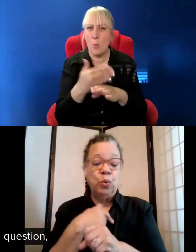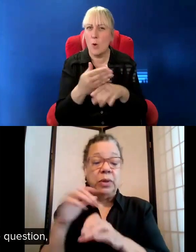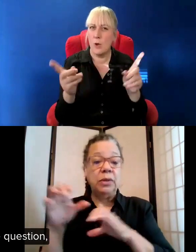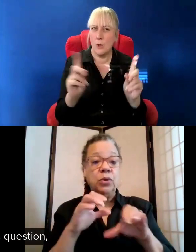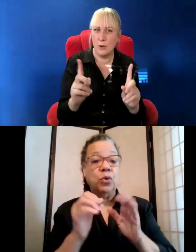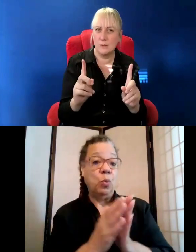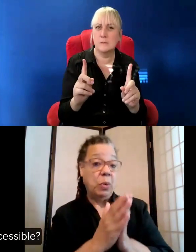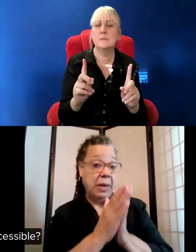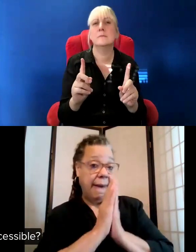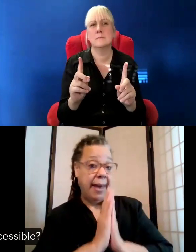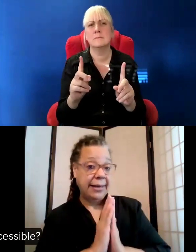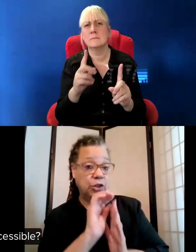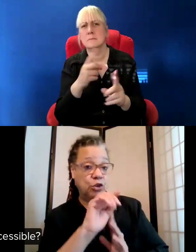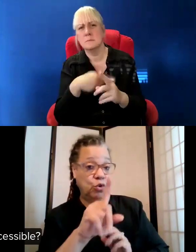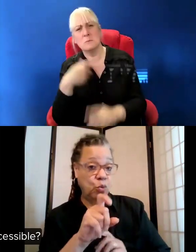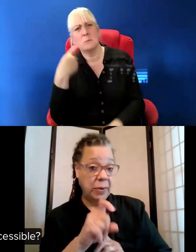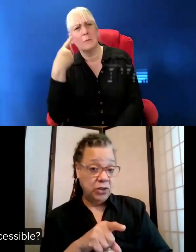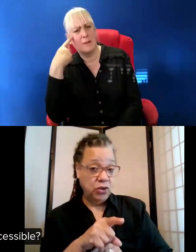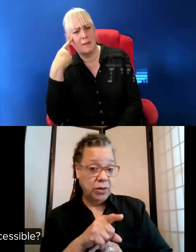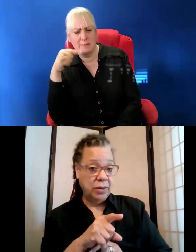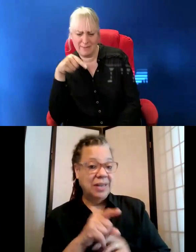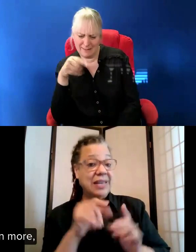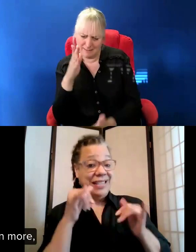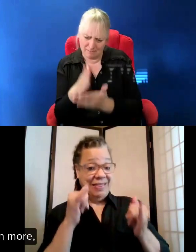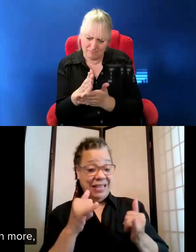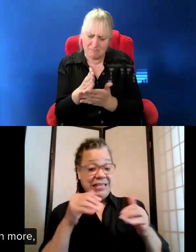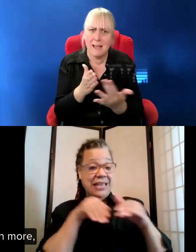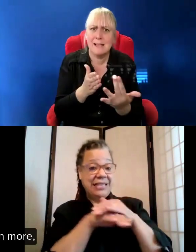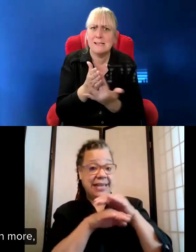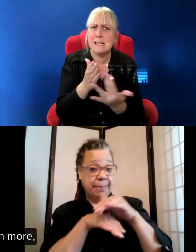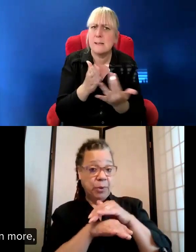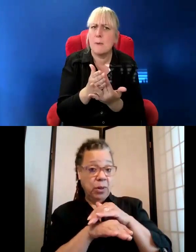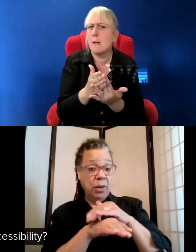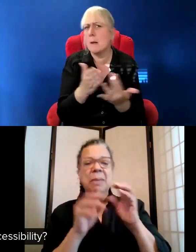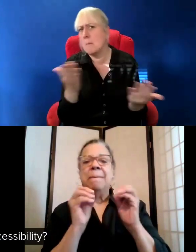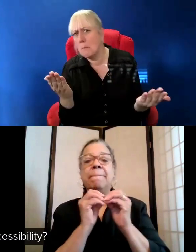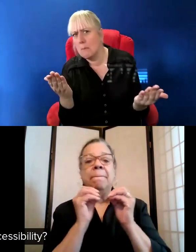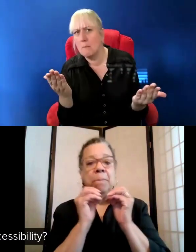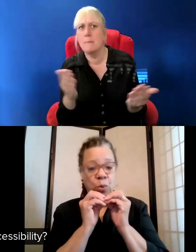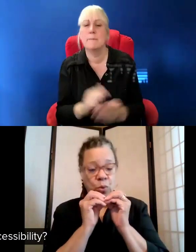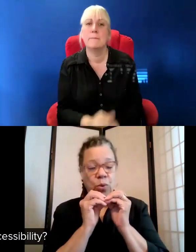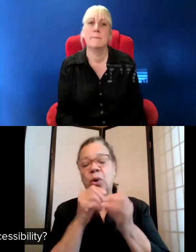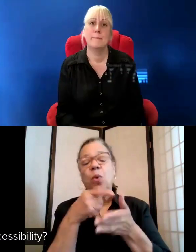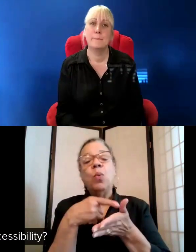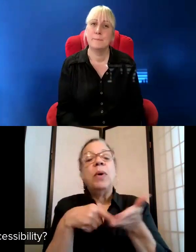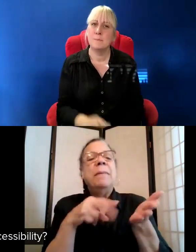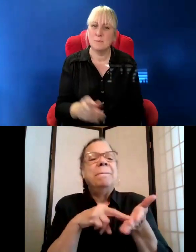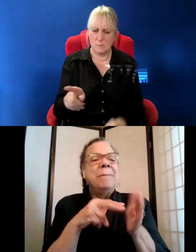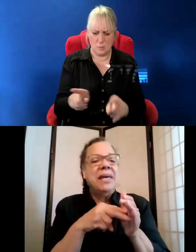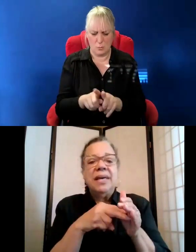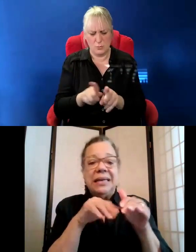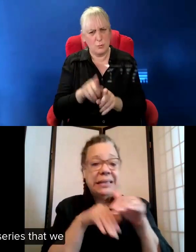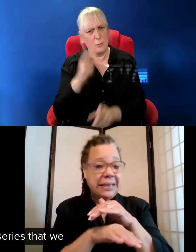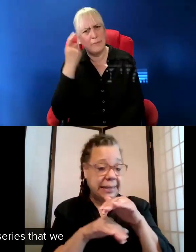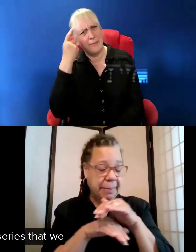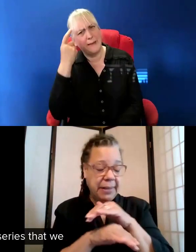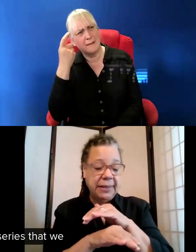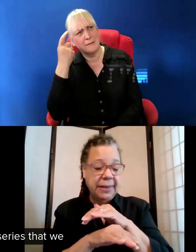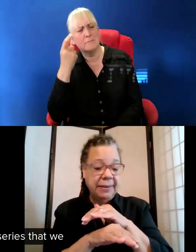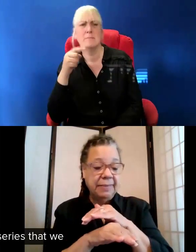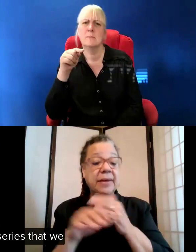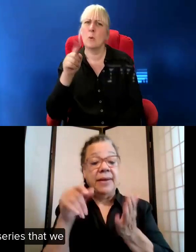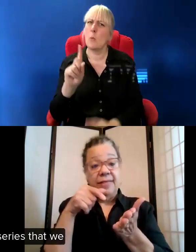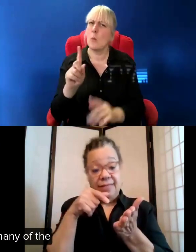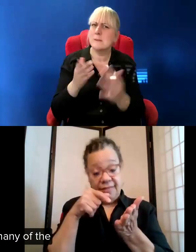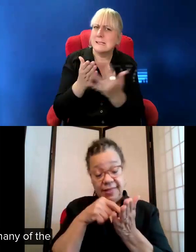the question, is this accessible? But even more, what is accessibility? This